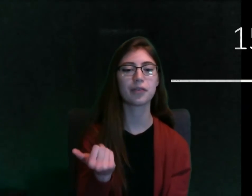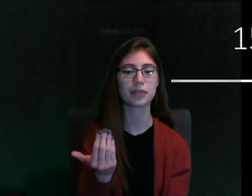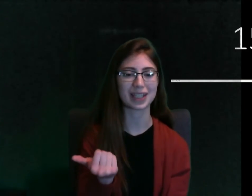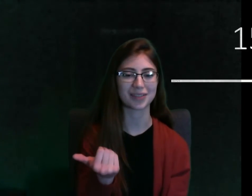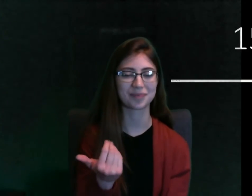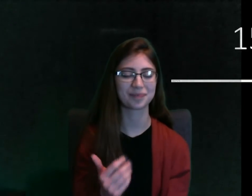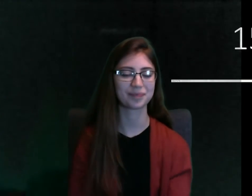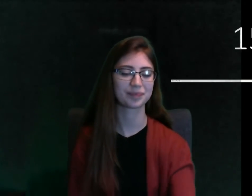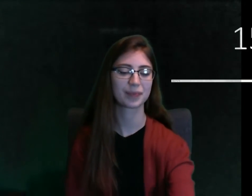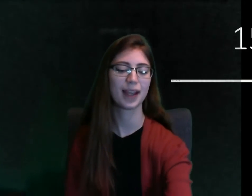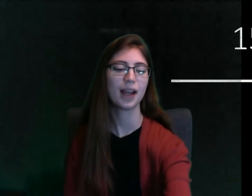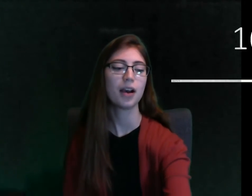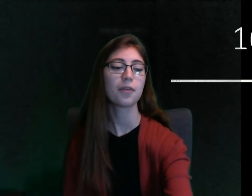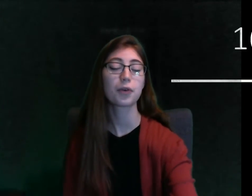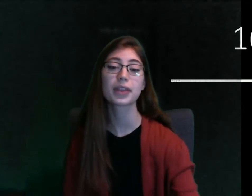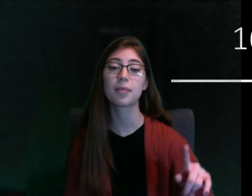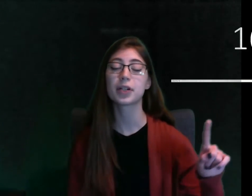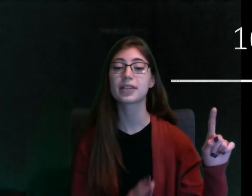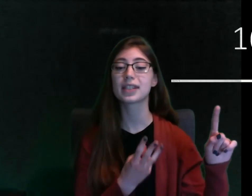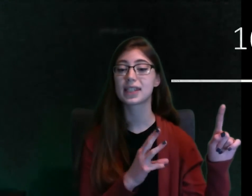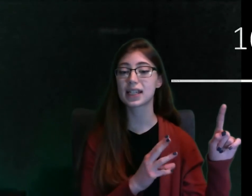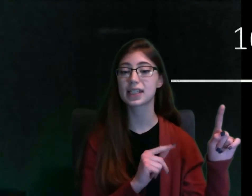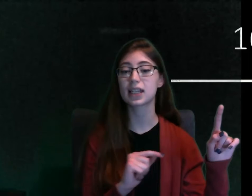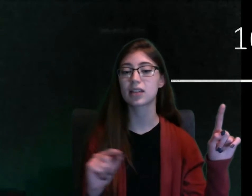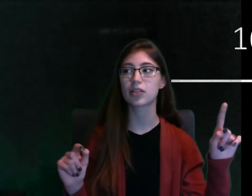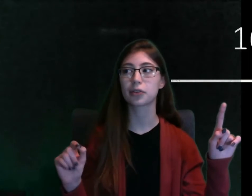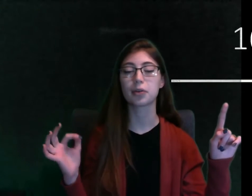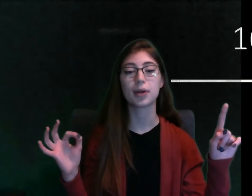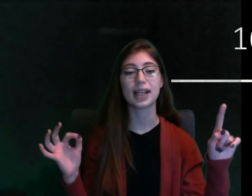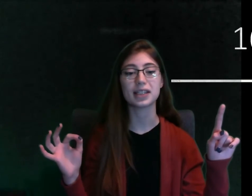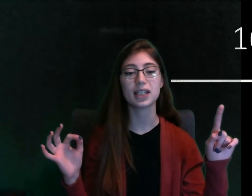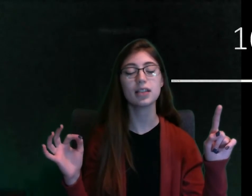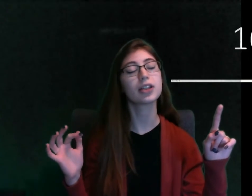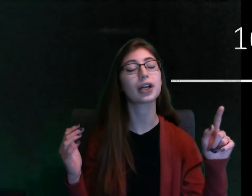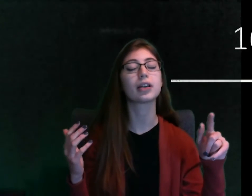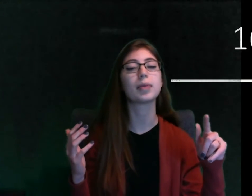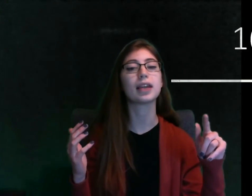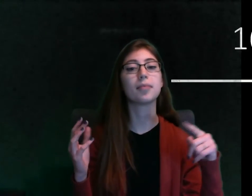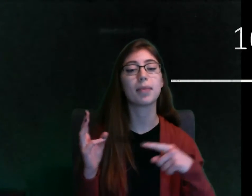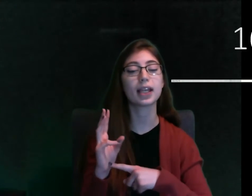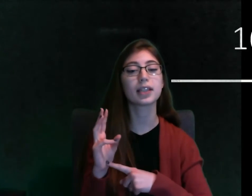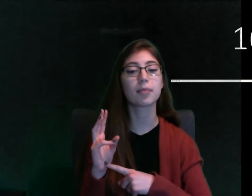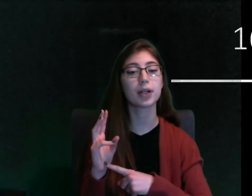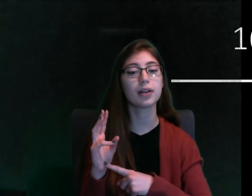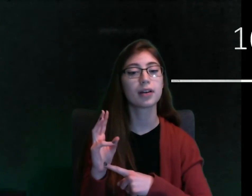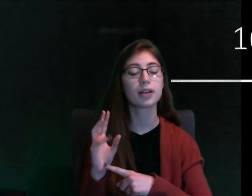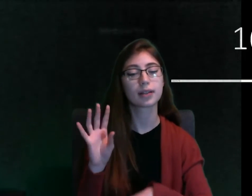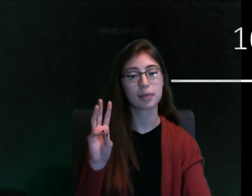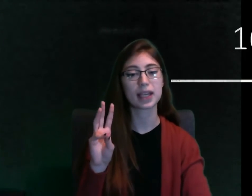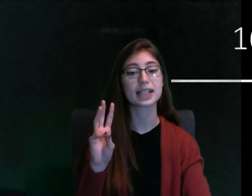15. For the numbers 16 through 19, you're going to be making the number, like making a